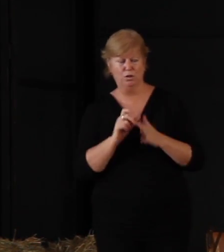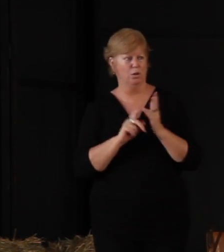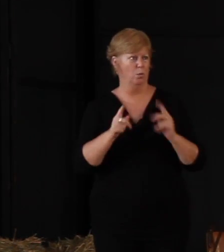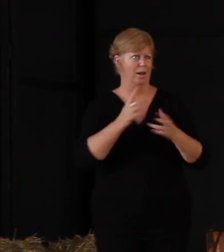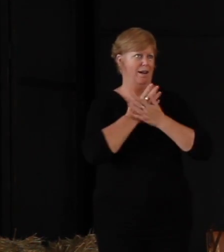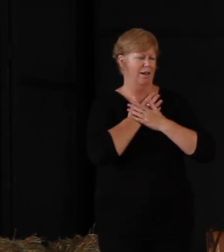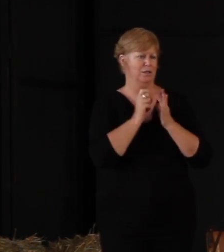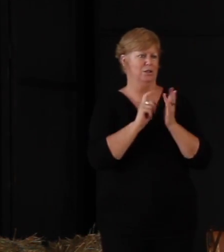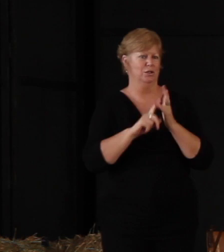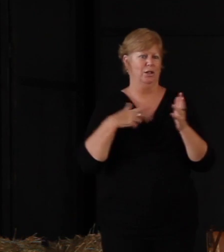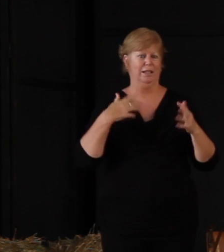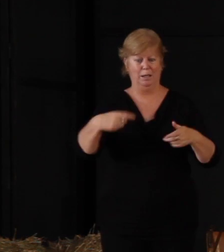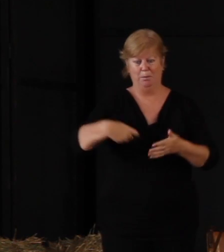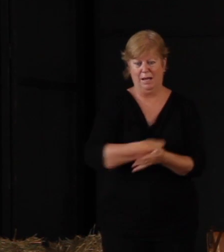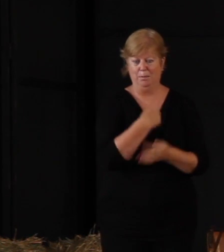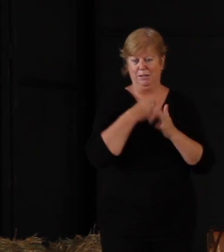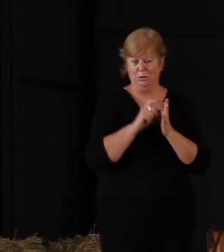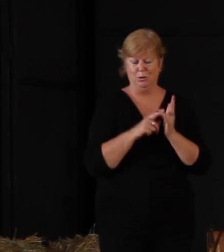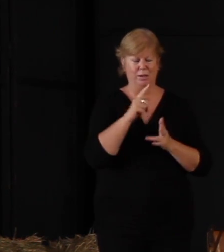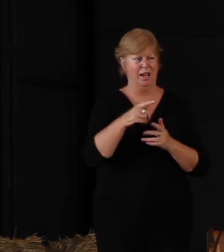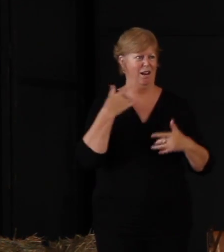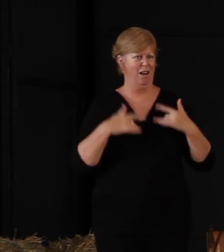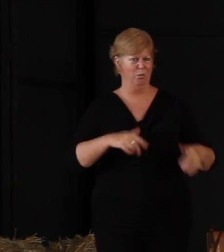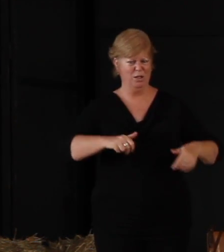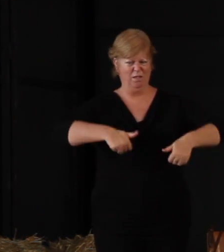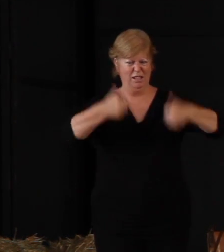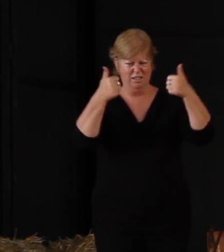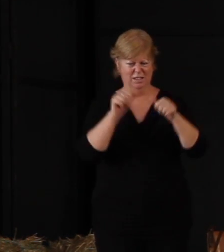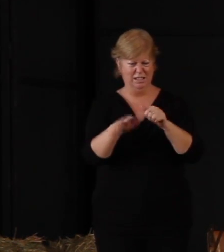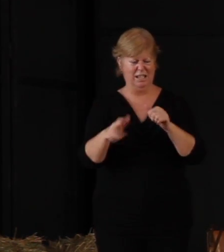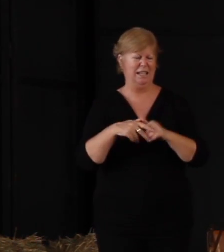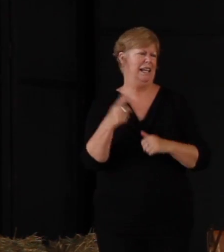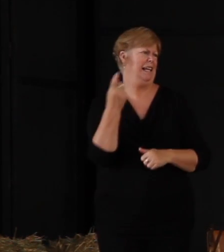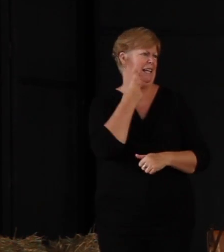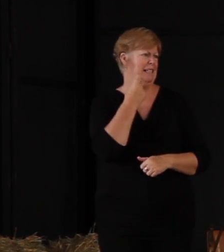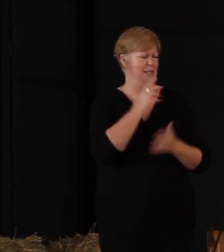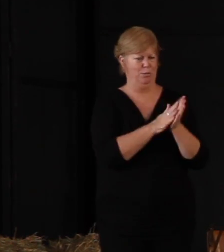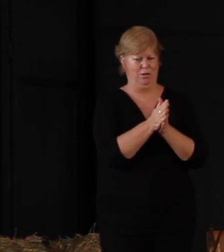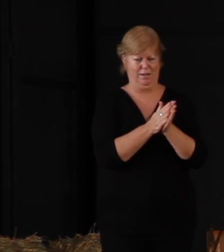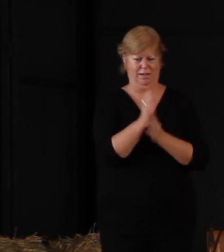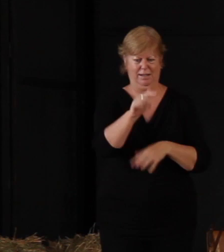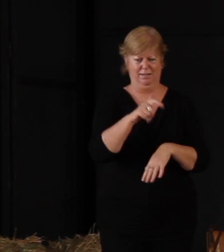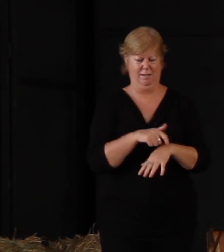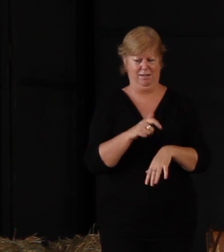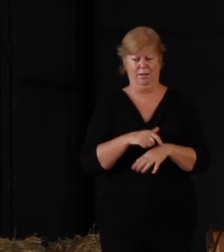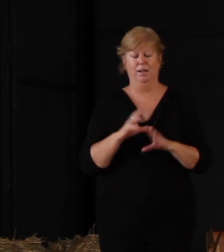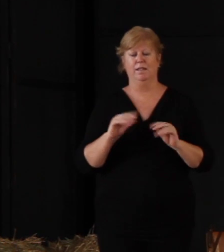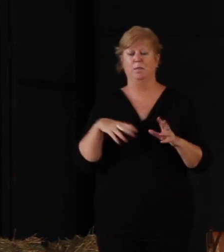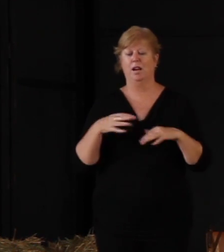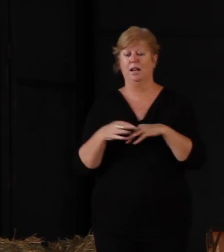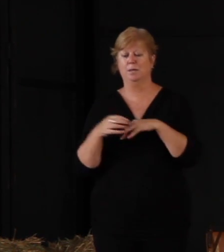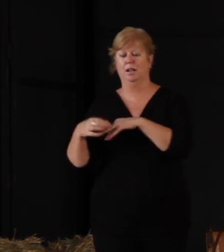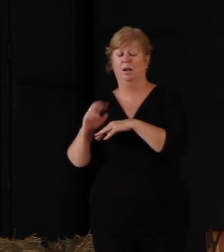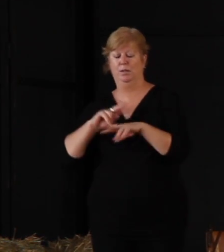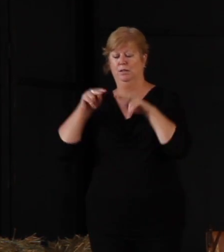absolutely love to do and getting paid for it. Life was great. Easy to be motivated. And then my husband and I went